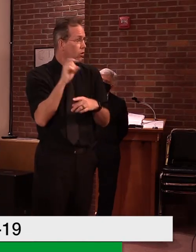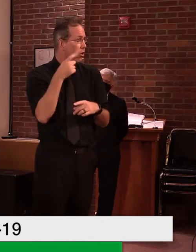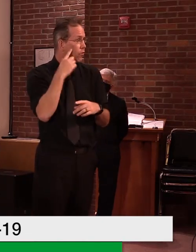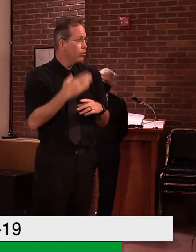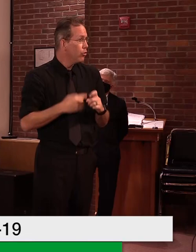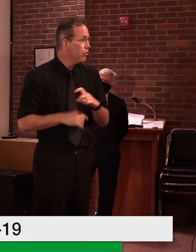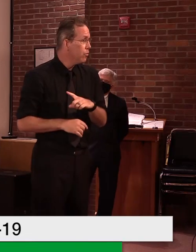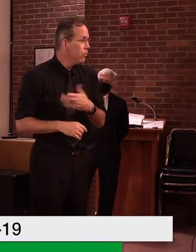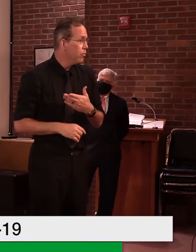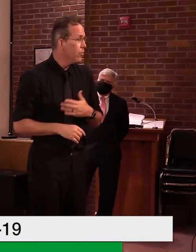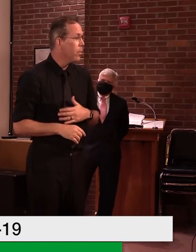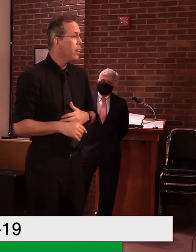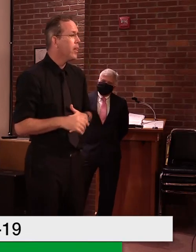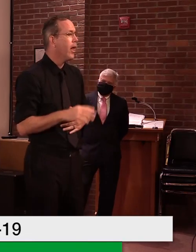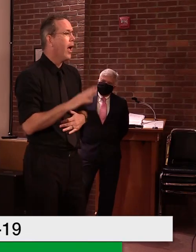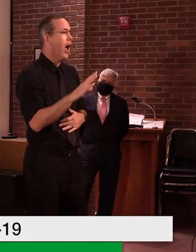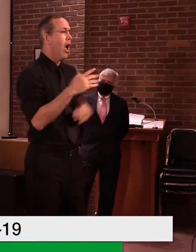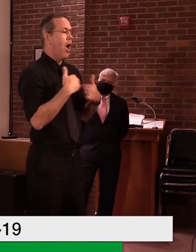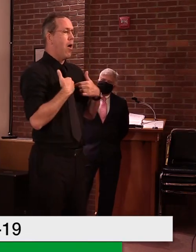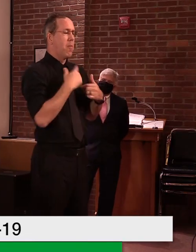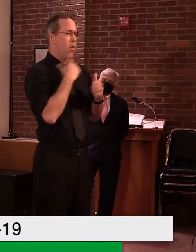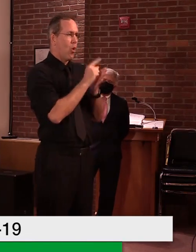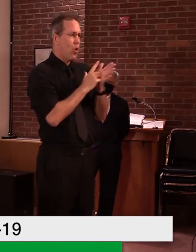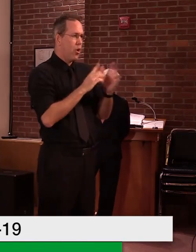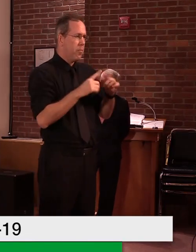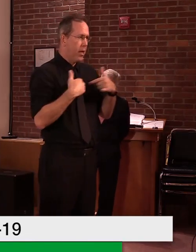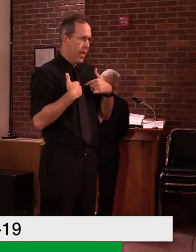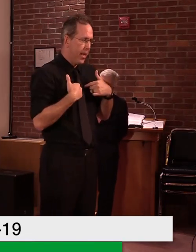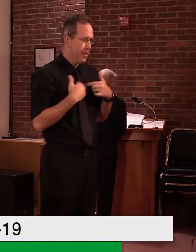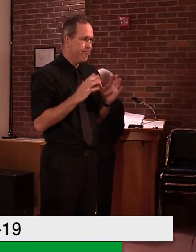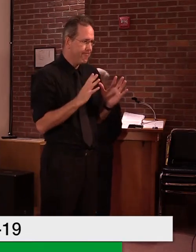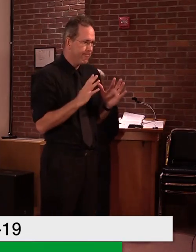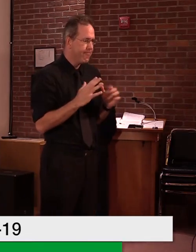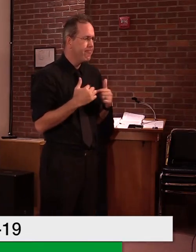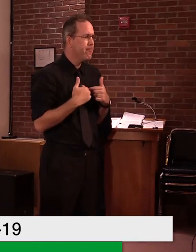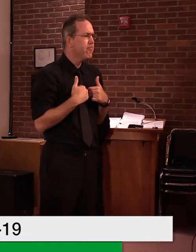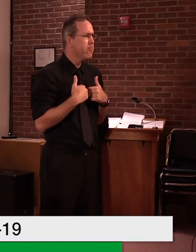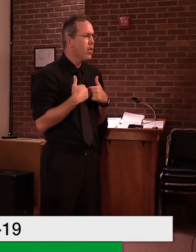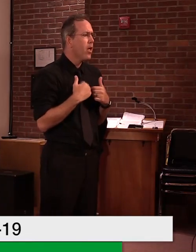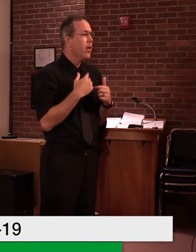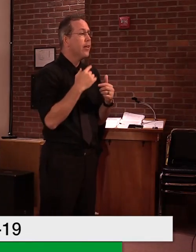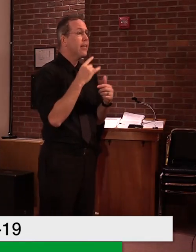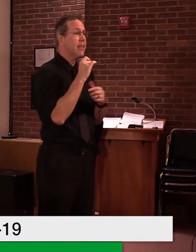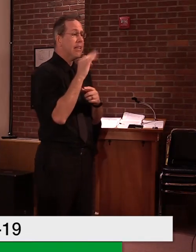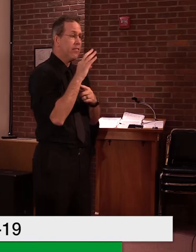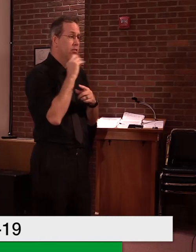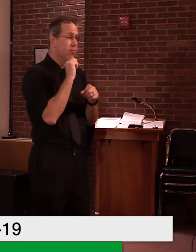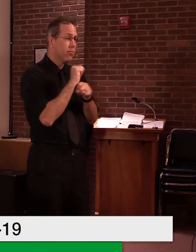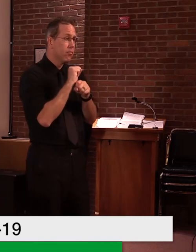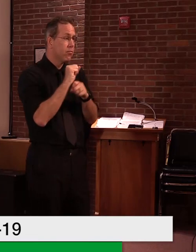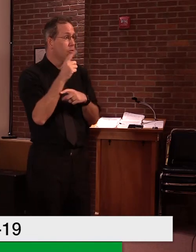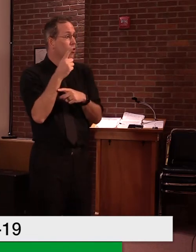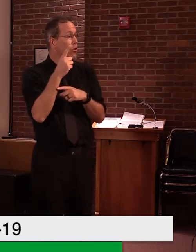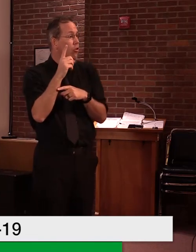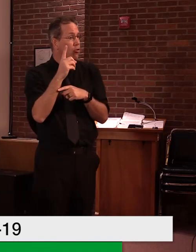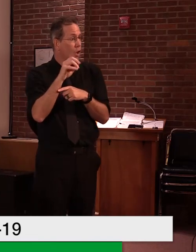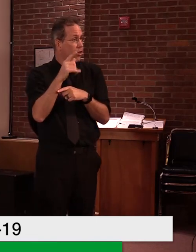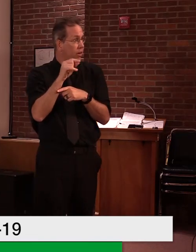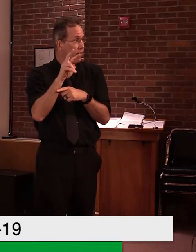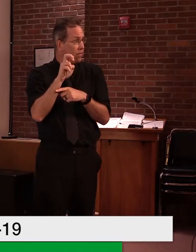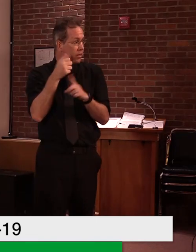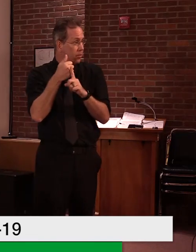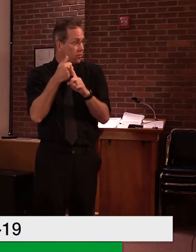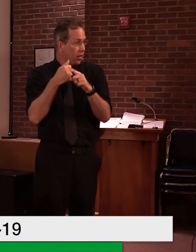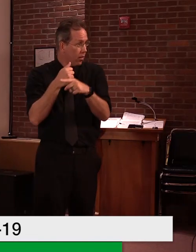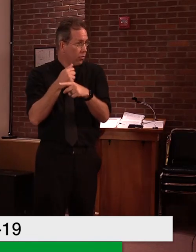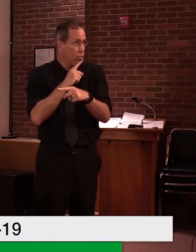I'll take a stab at it. If Dr. Levine had issued an order from his office